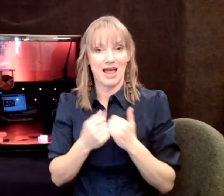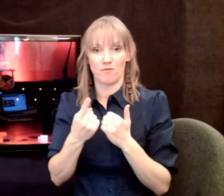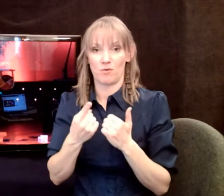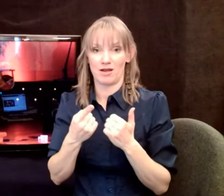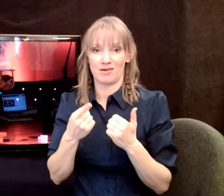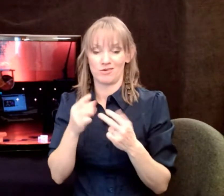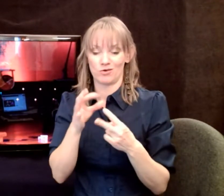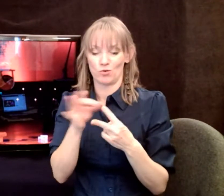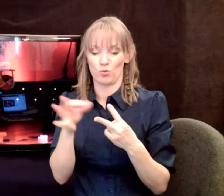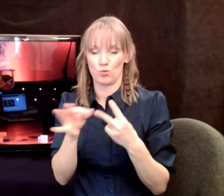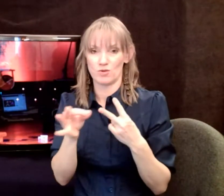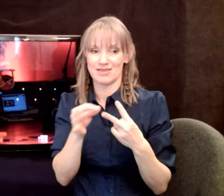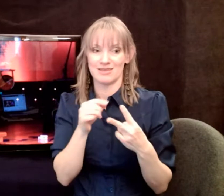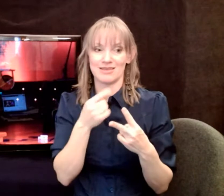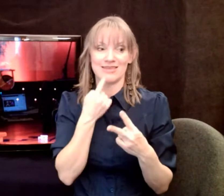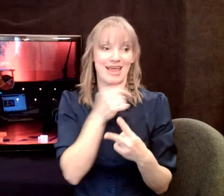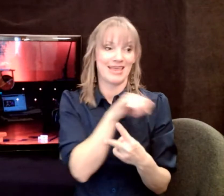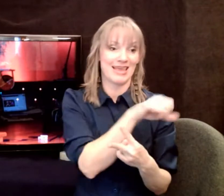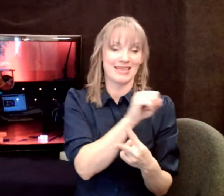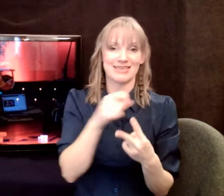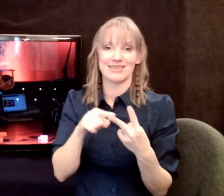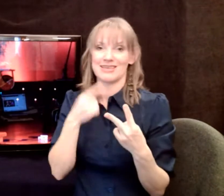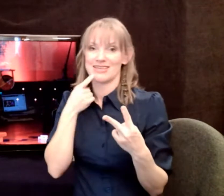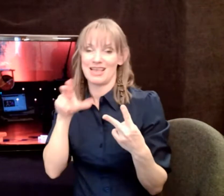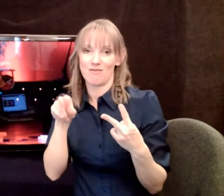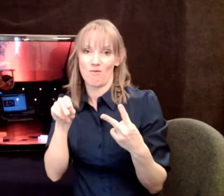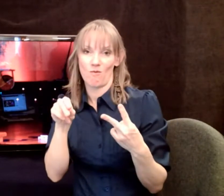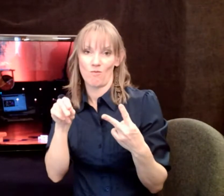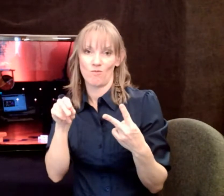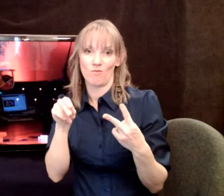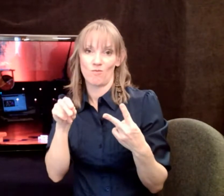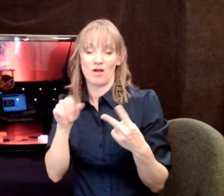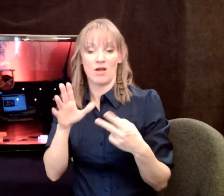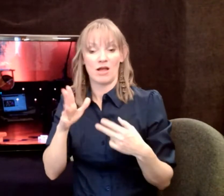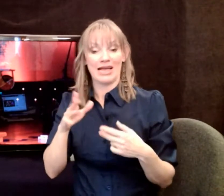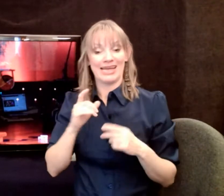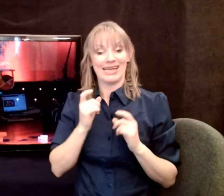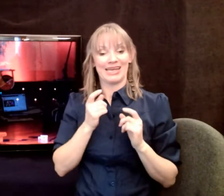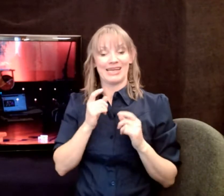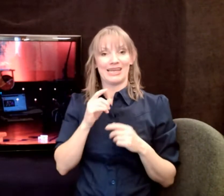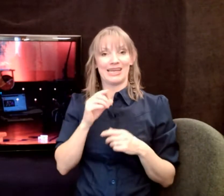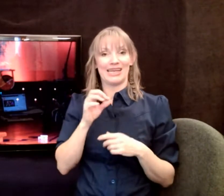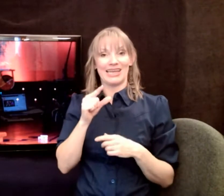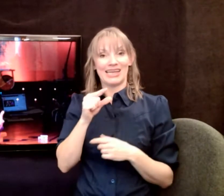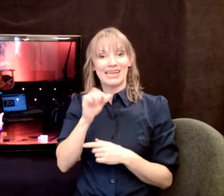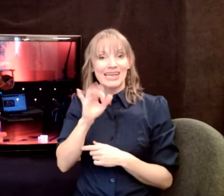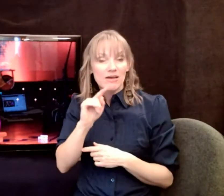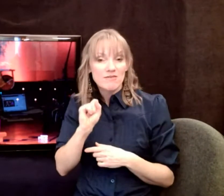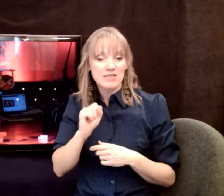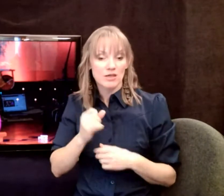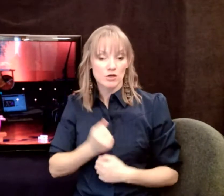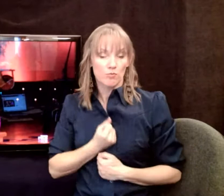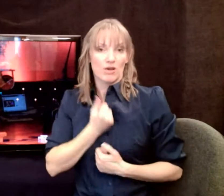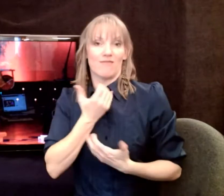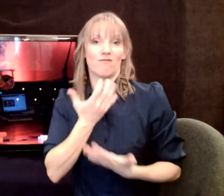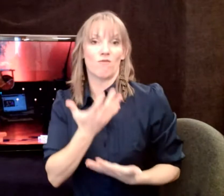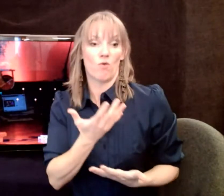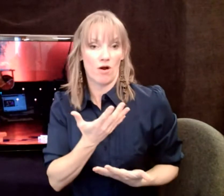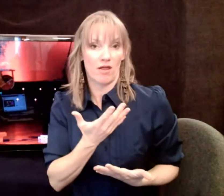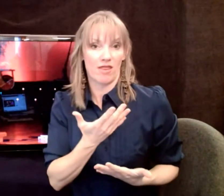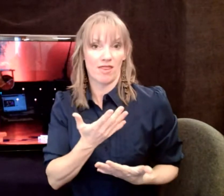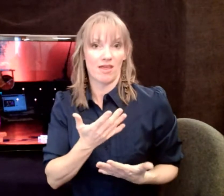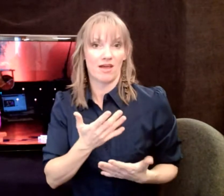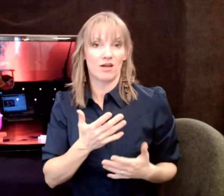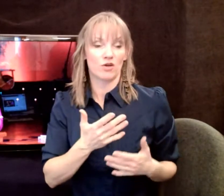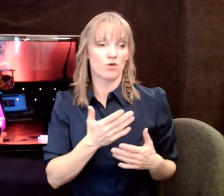or no to those possibilities, to bring them forth, to hide them under a bushel, to share them, not to share them,